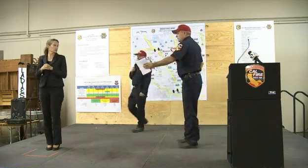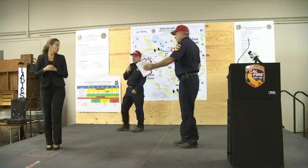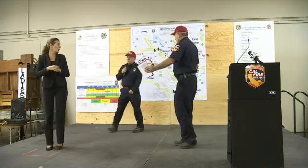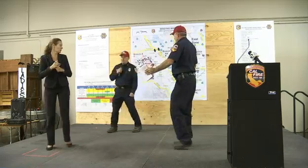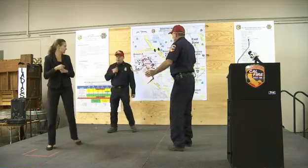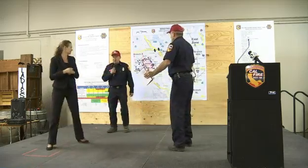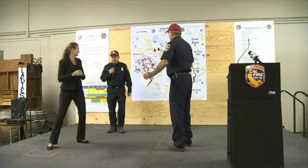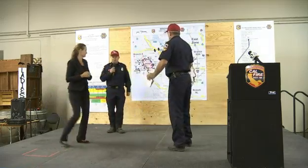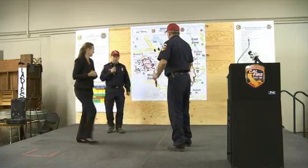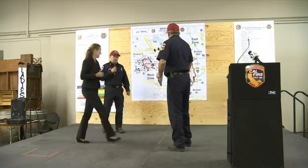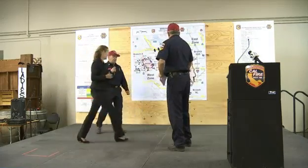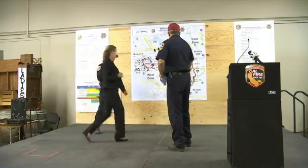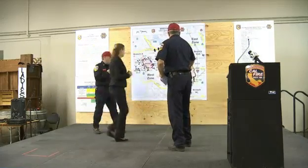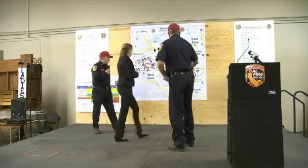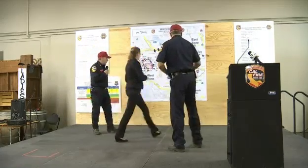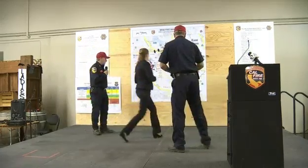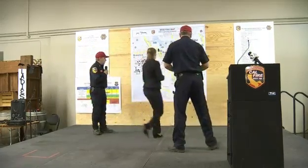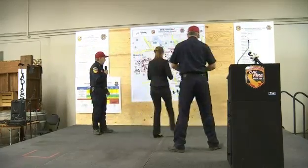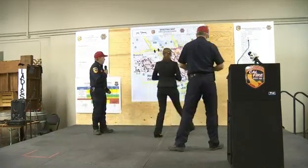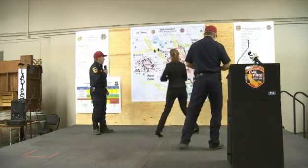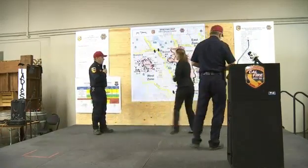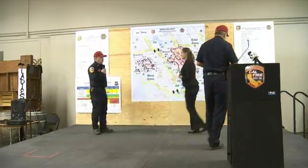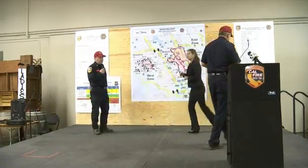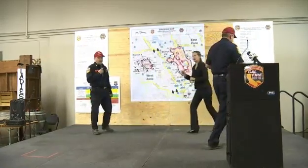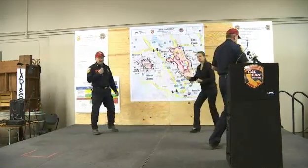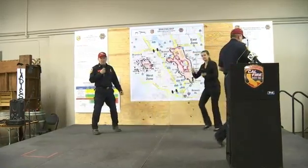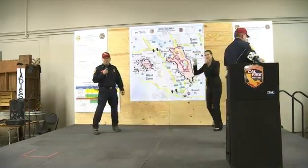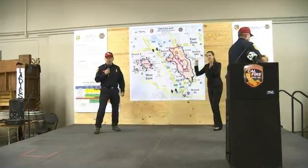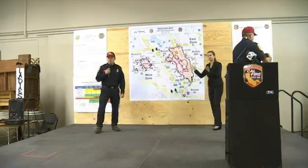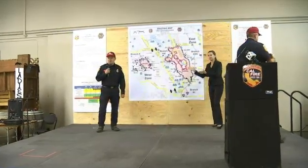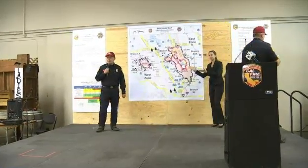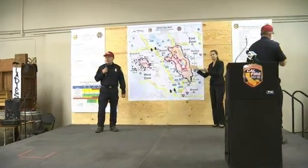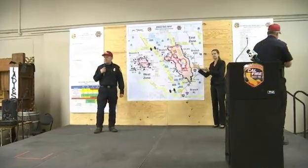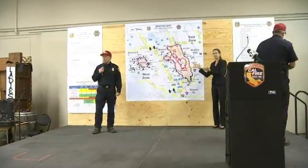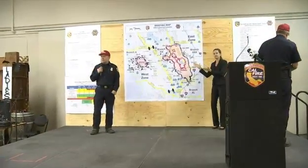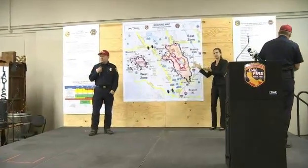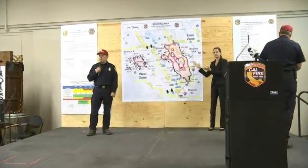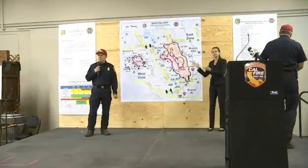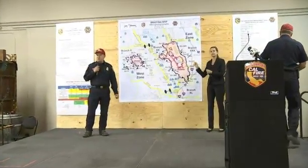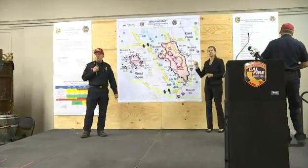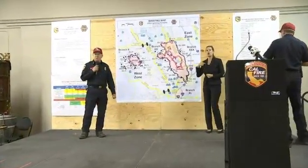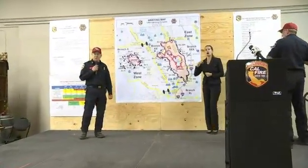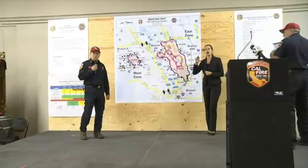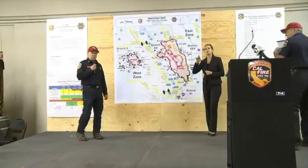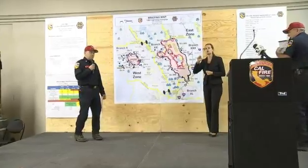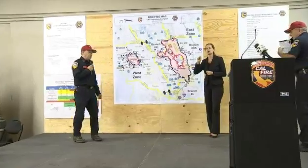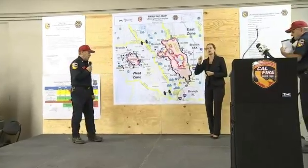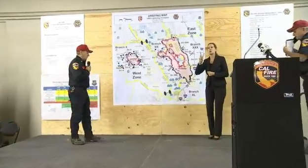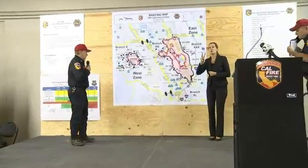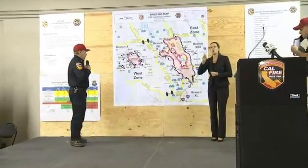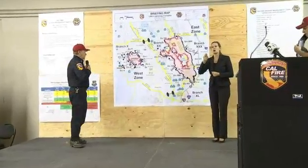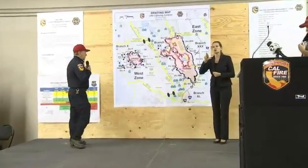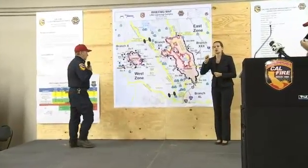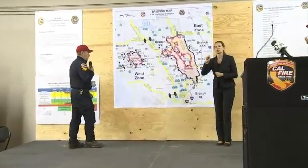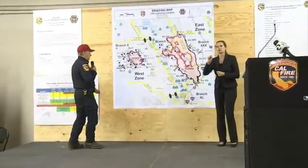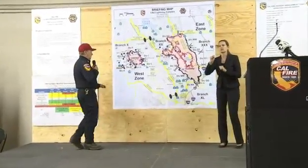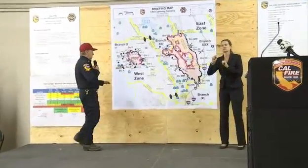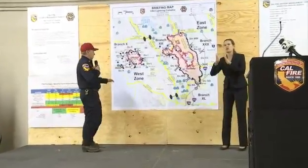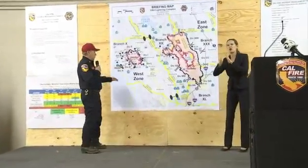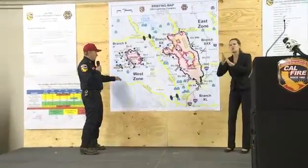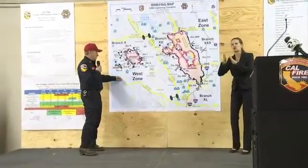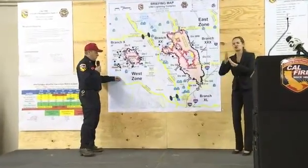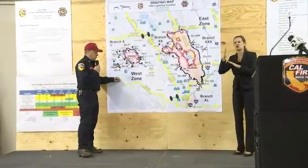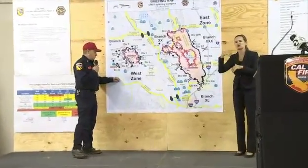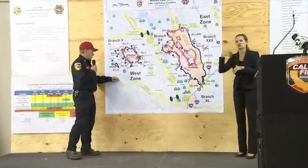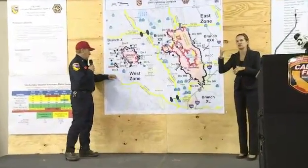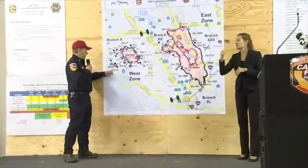Good morning, everybody. Going to give an operational update for the LNU Lightning Complex. I'm Chris Waters, Operations Section Chief. Start out here in